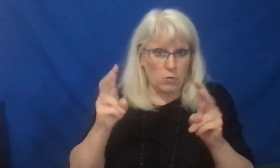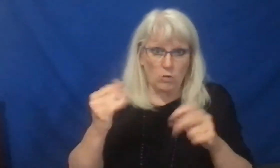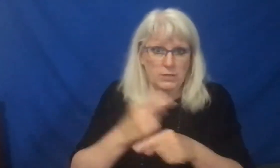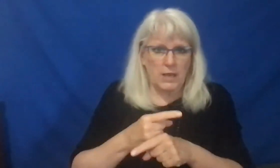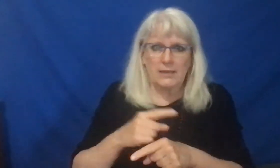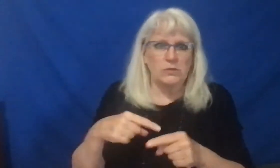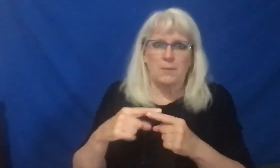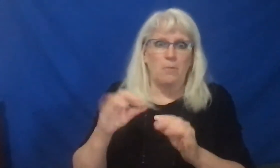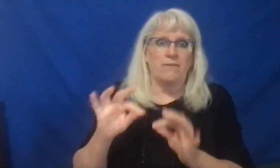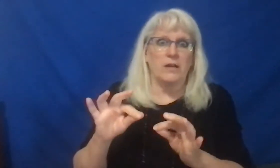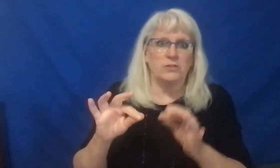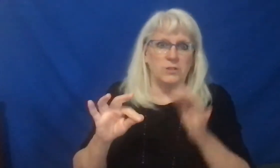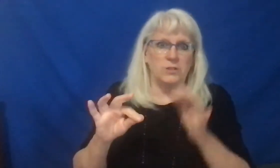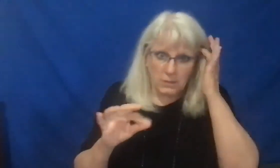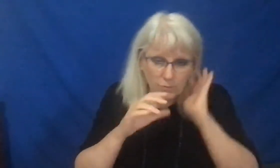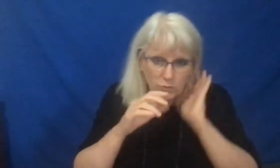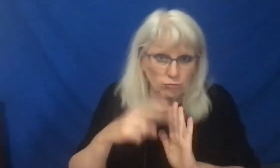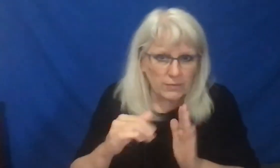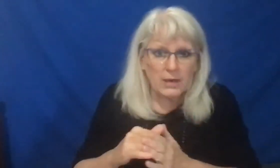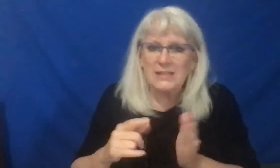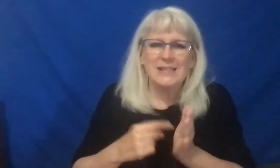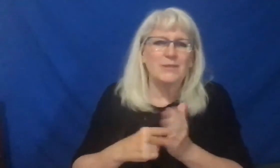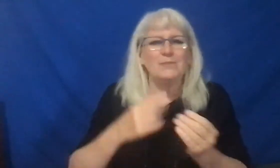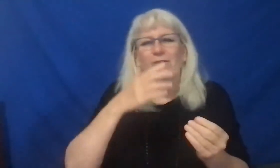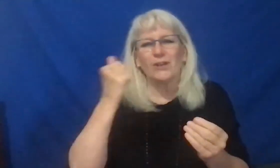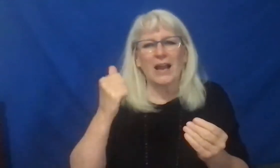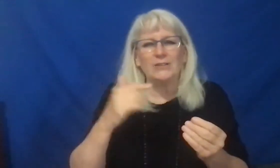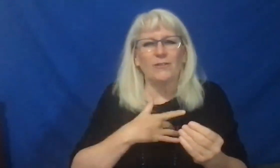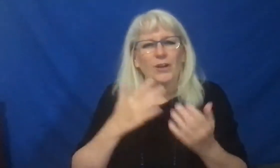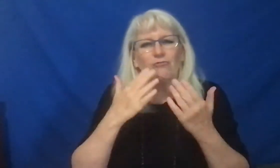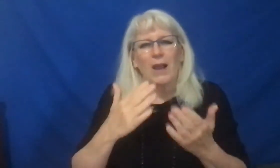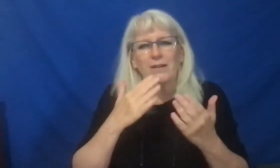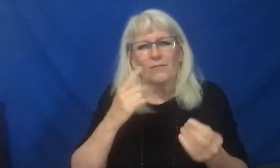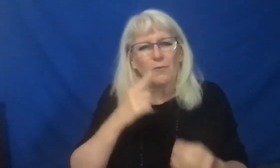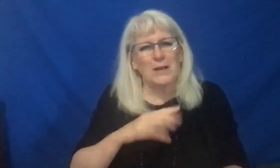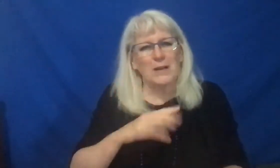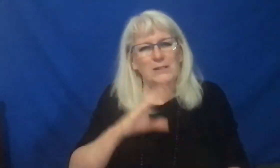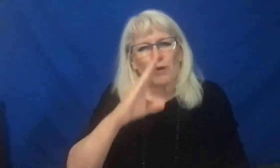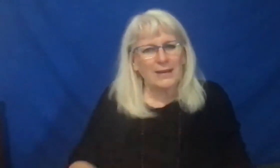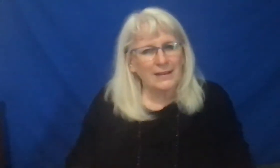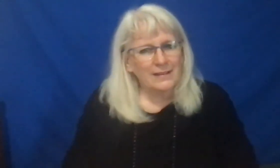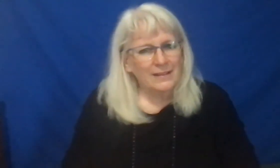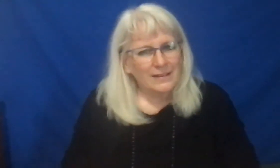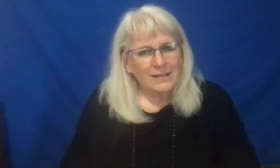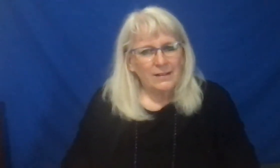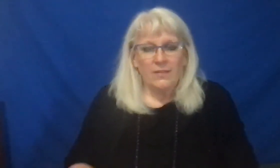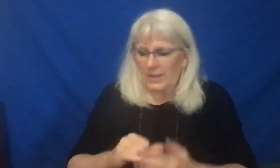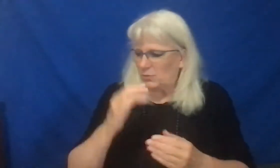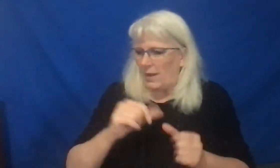want to, if you didn't read it, it says, "Sometimes I forget to feel gratitude for my sobriety. This is why I must continue to work with others, to